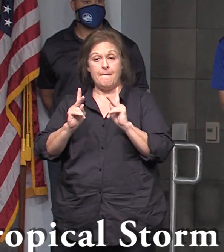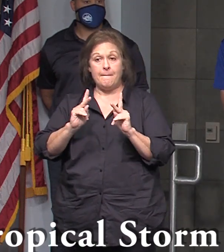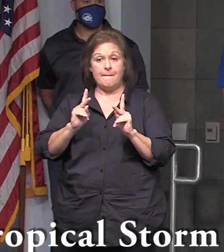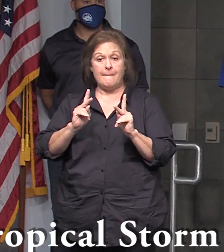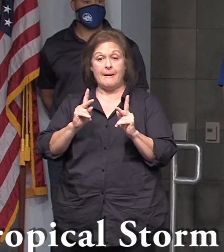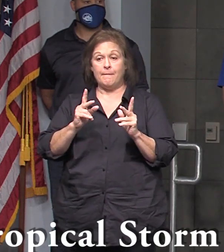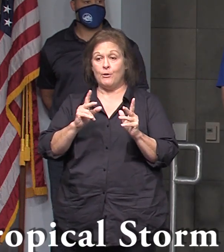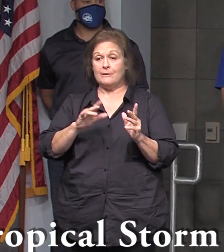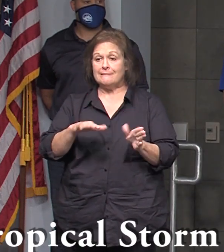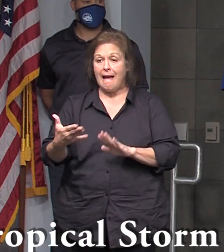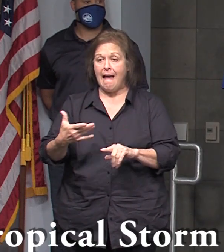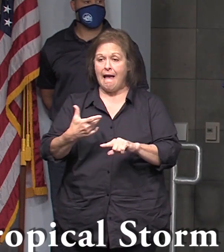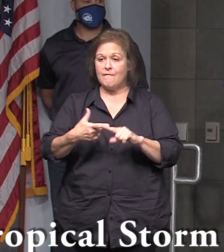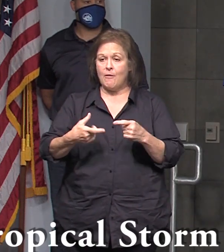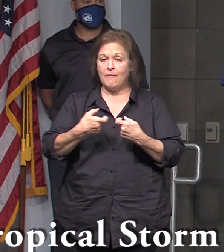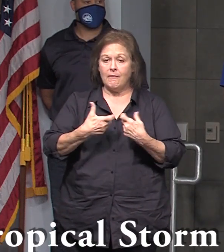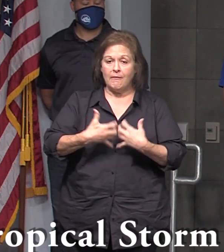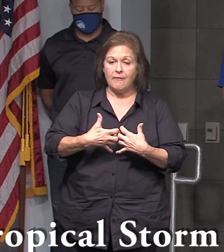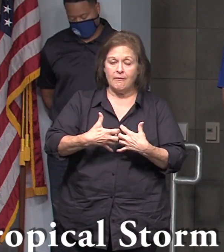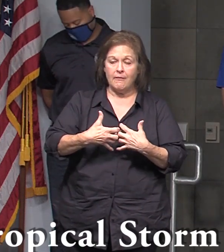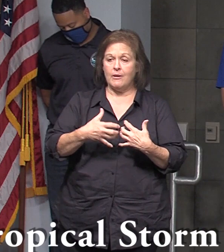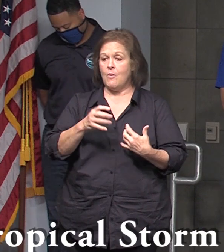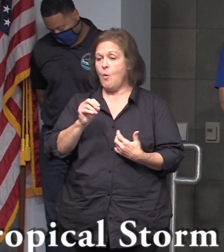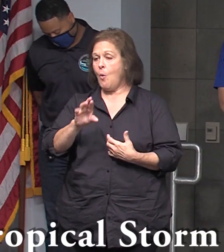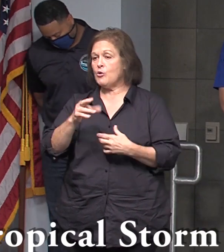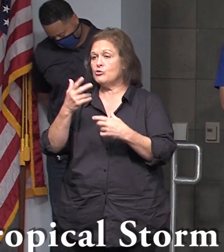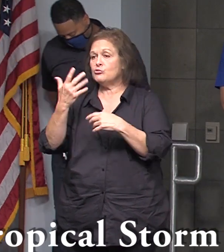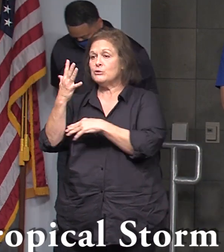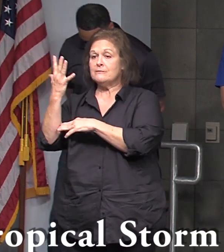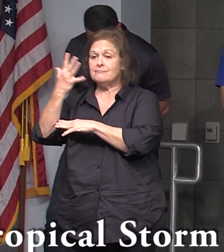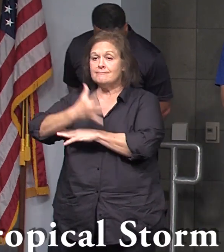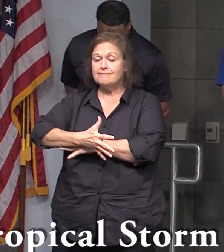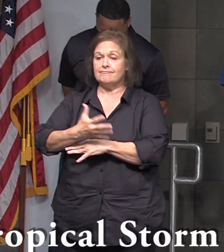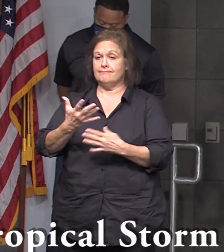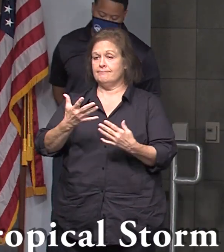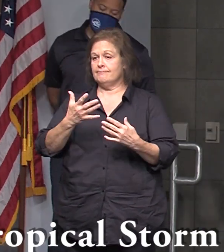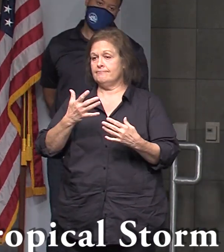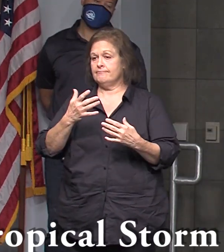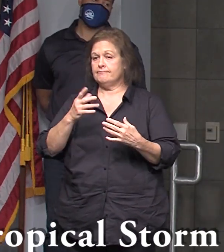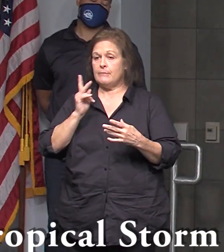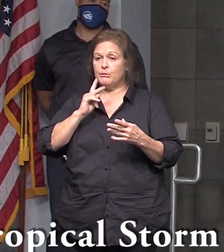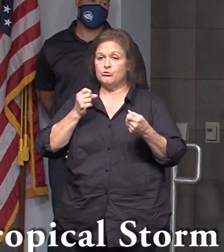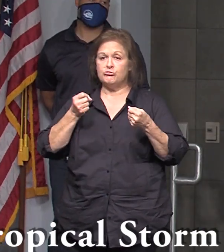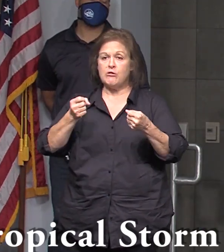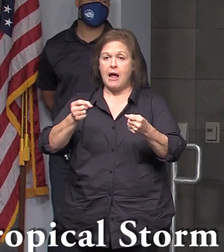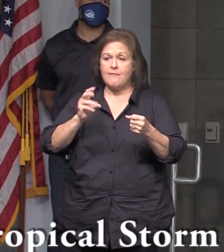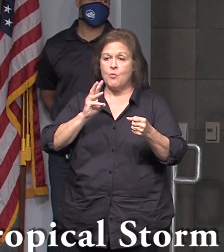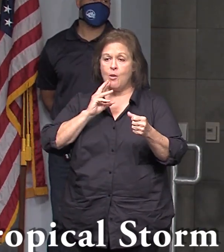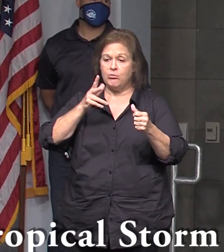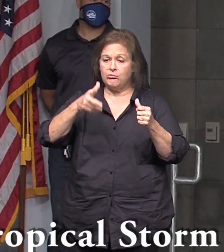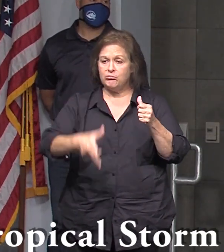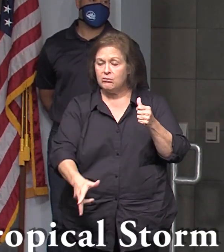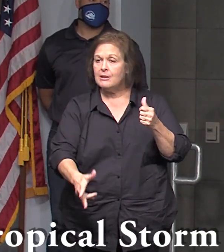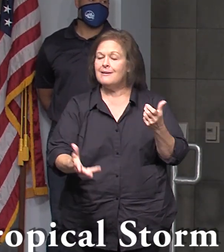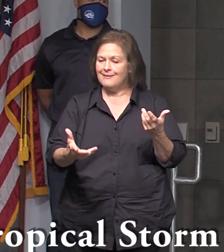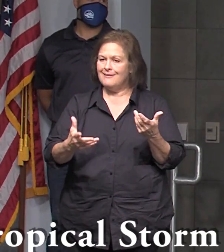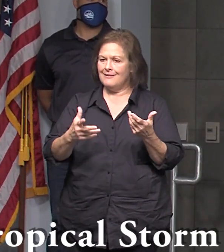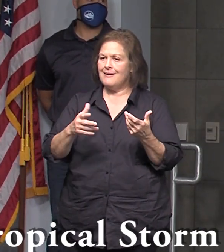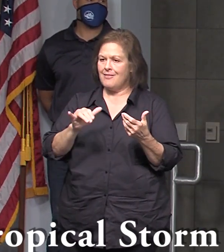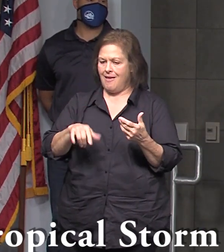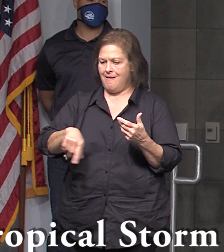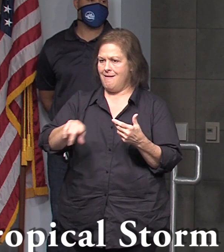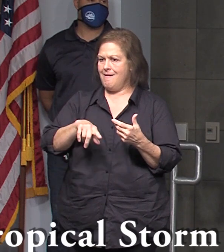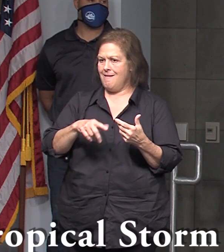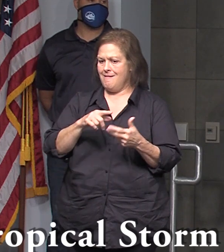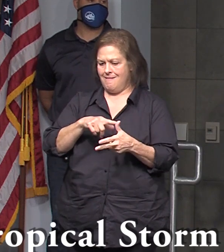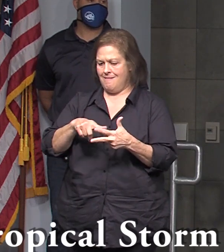whether it's generator use, whether it's fallen trees on houses, whether it's driving through high water in the street. So please be mindful of all the many threats that